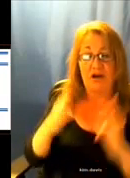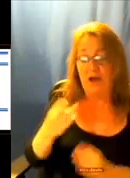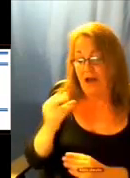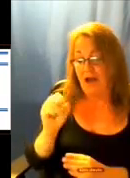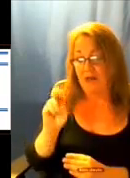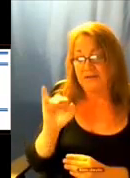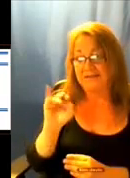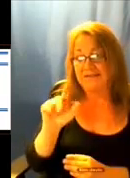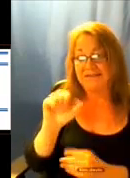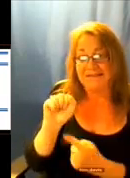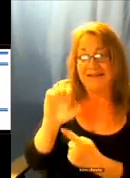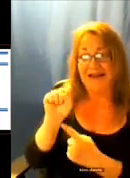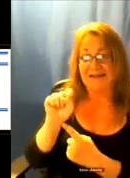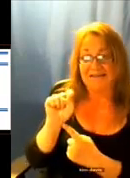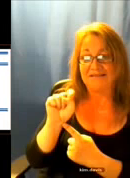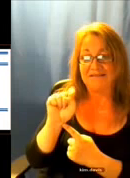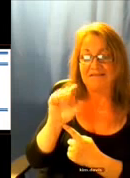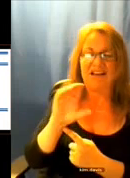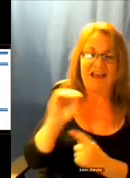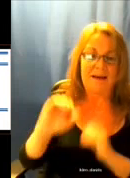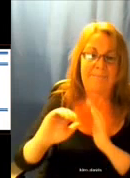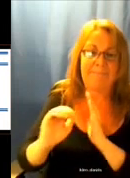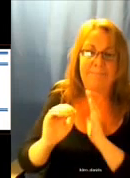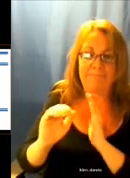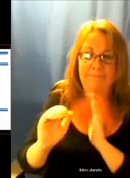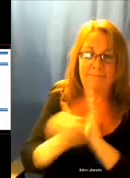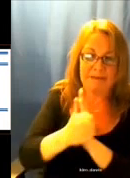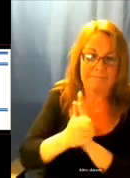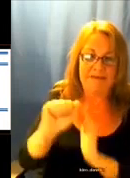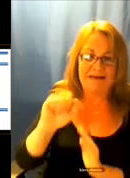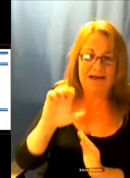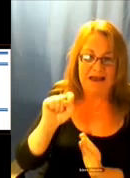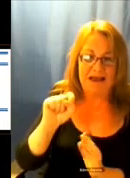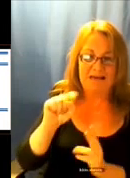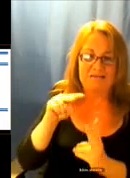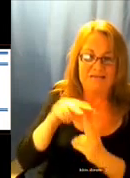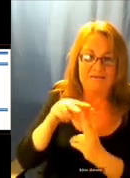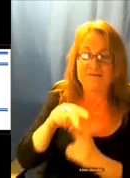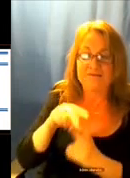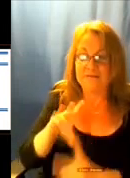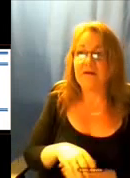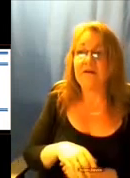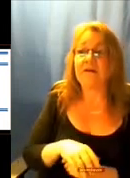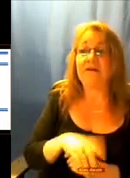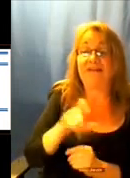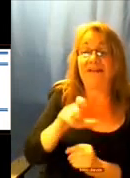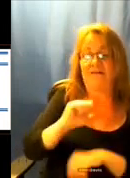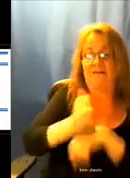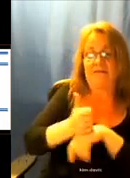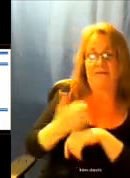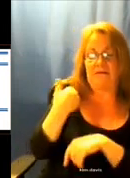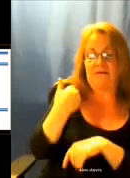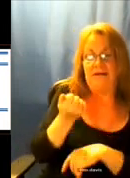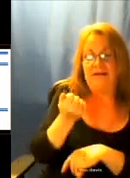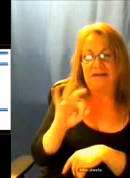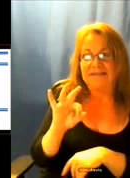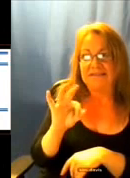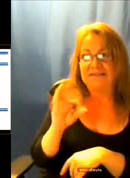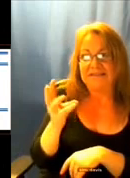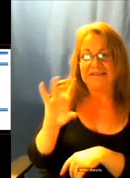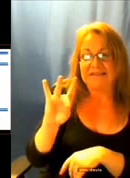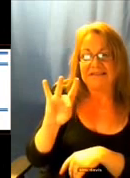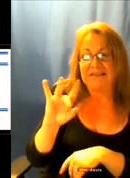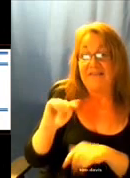Under the housing webinar, the Housing Act and the amendments, Fair